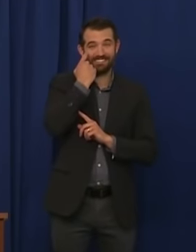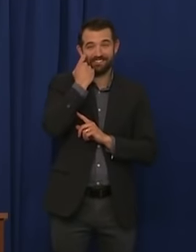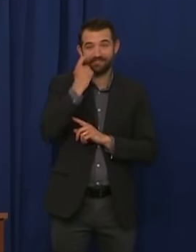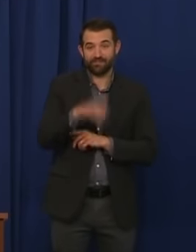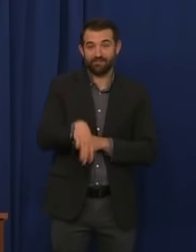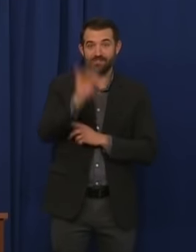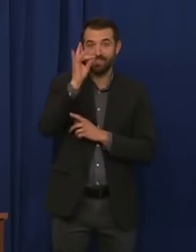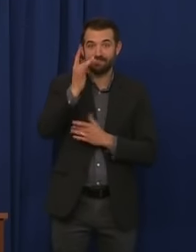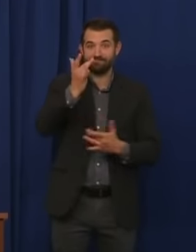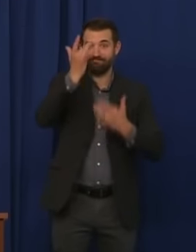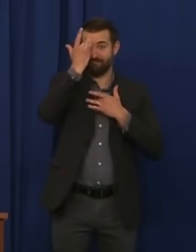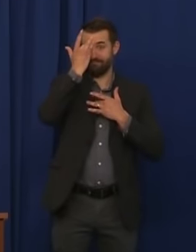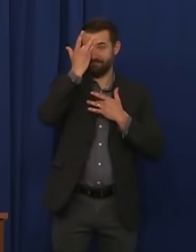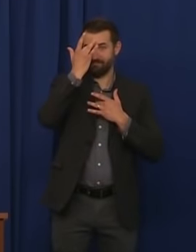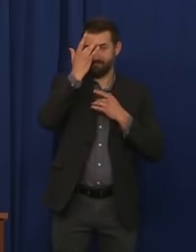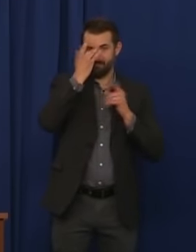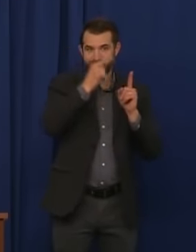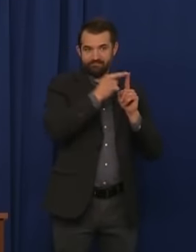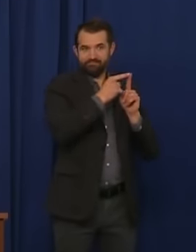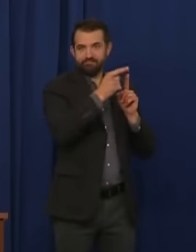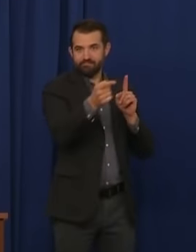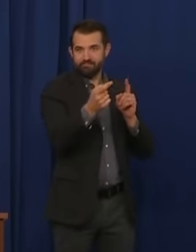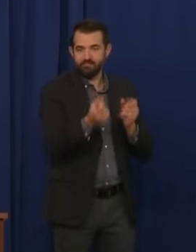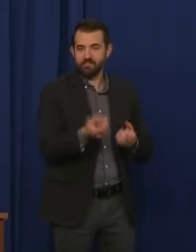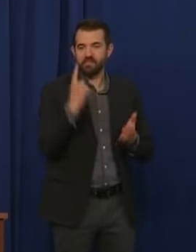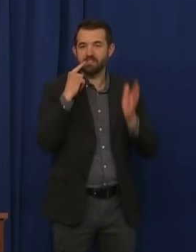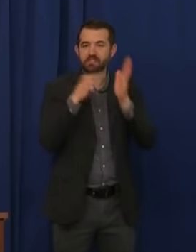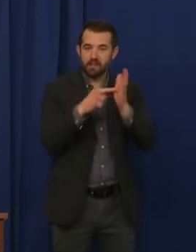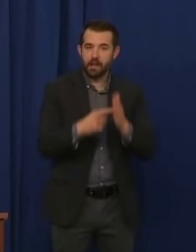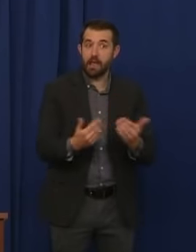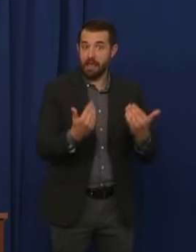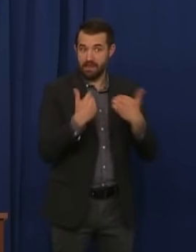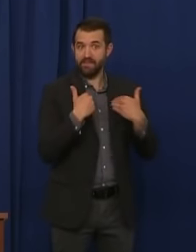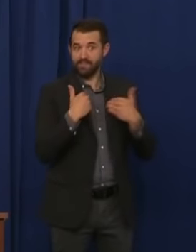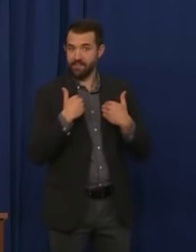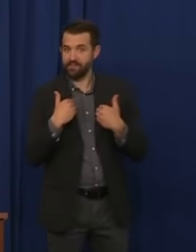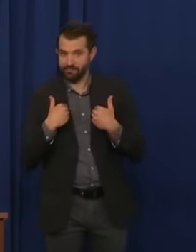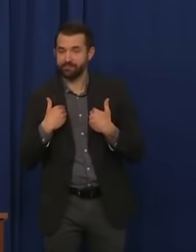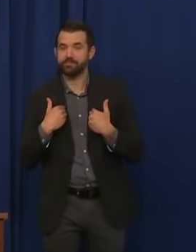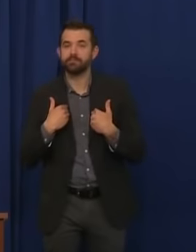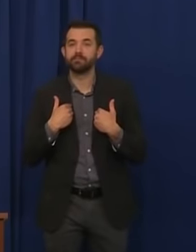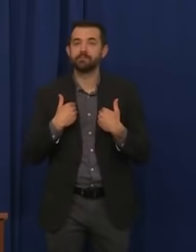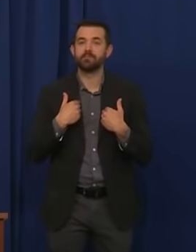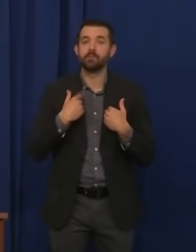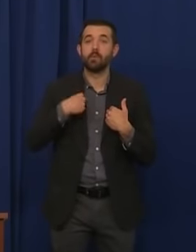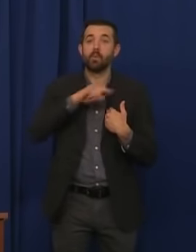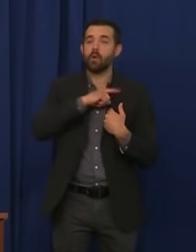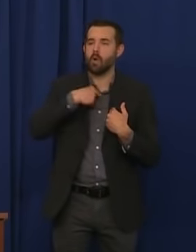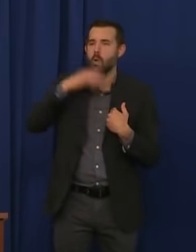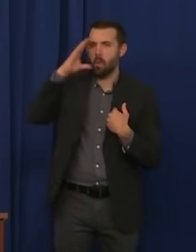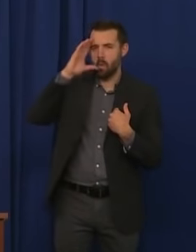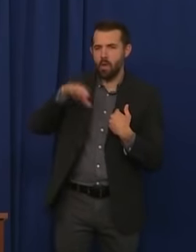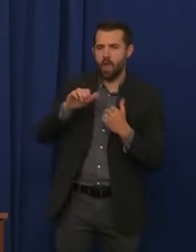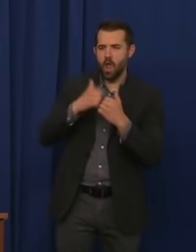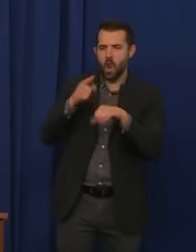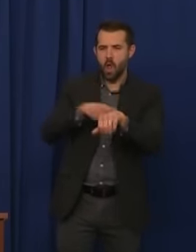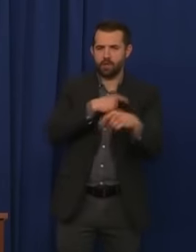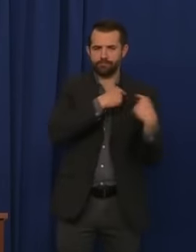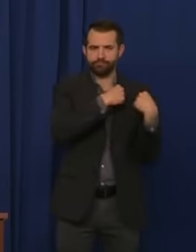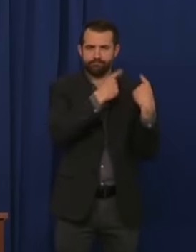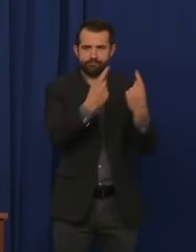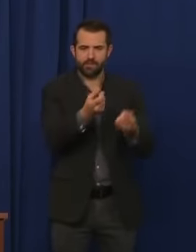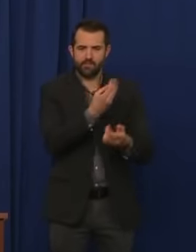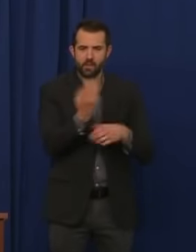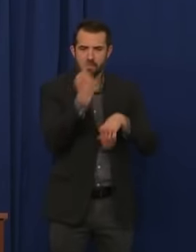individuals who have had symptoms. And given what we know about the duration of those symptoms, which is to say for a few days,